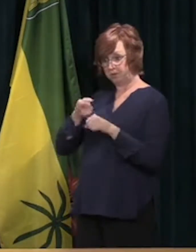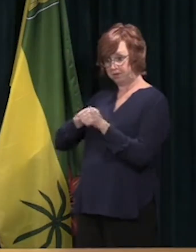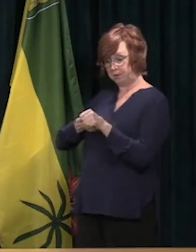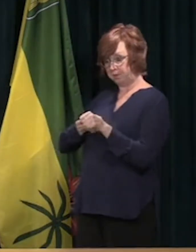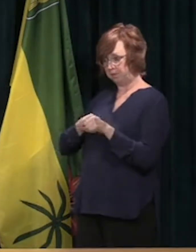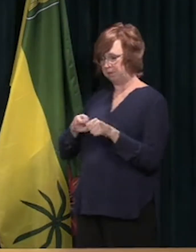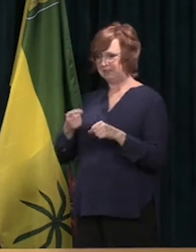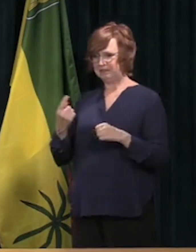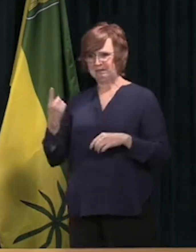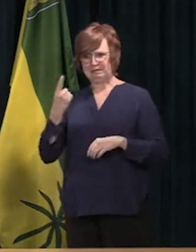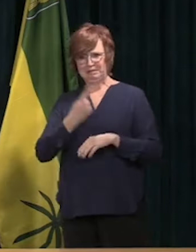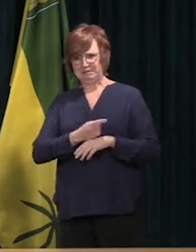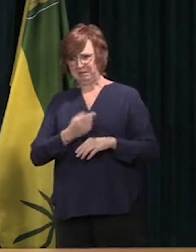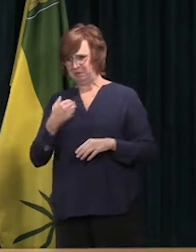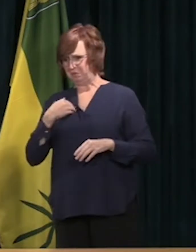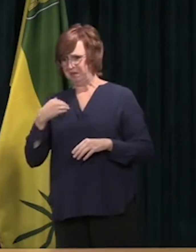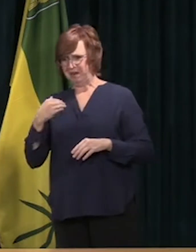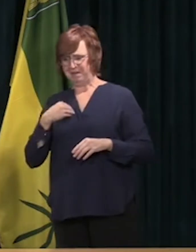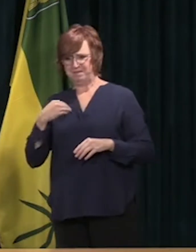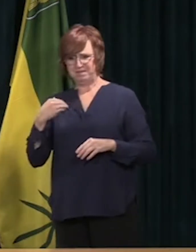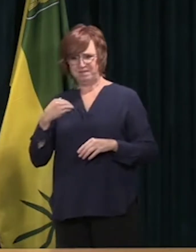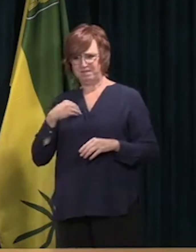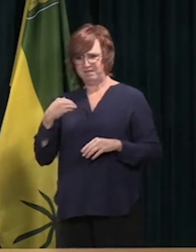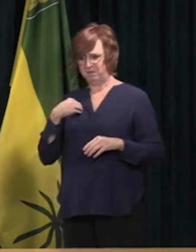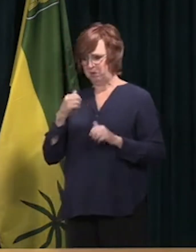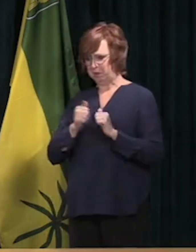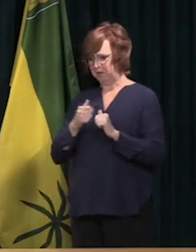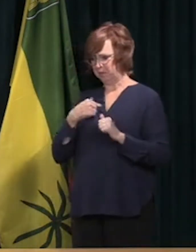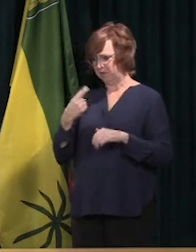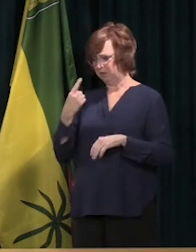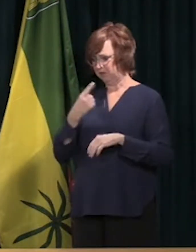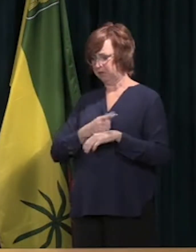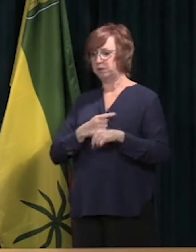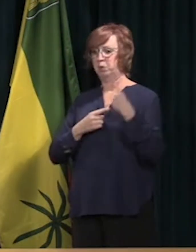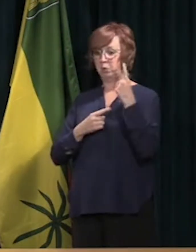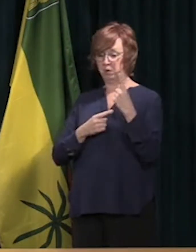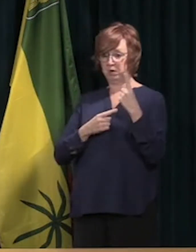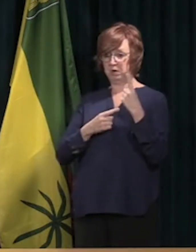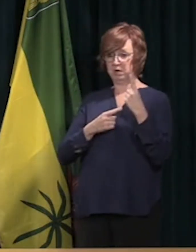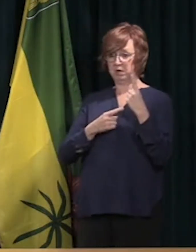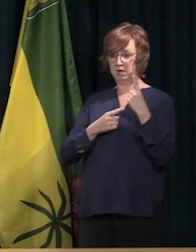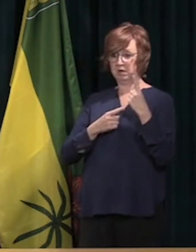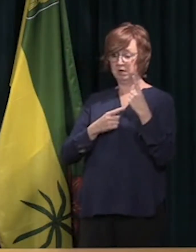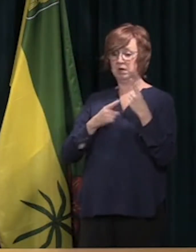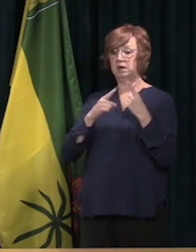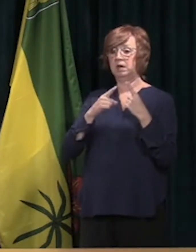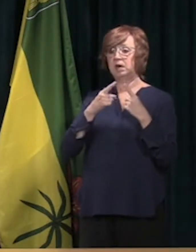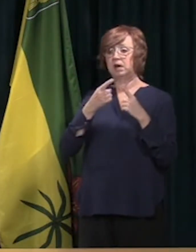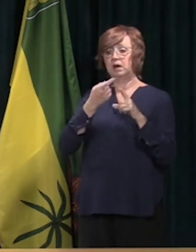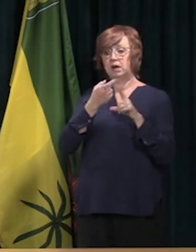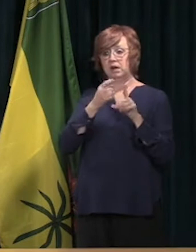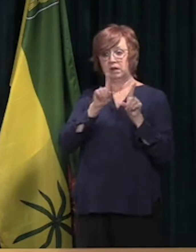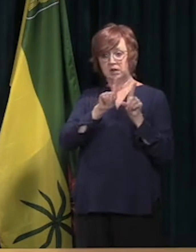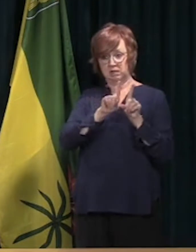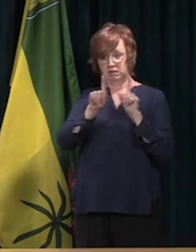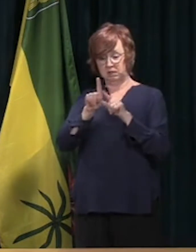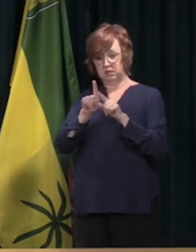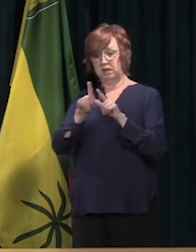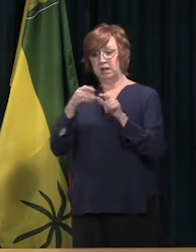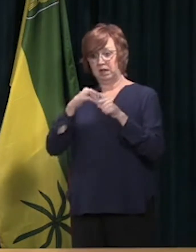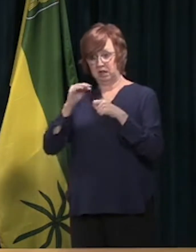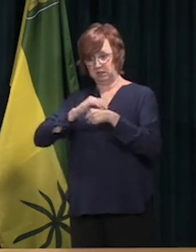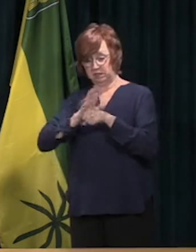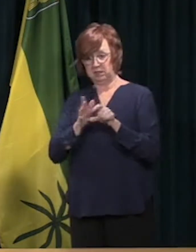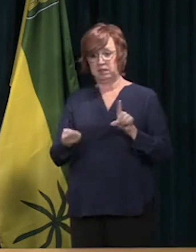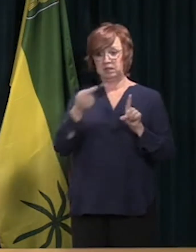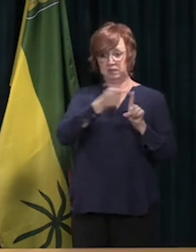today, actually. So it took some time, but there's one case that is a household contact of one of the cases, and there's